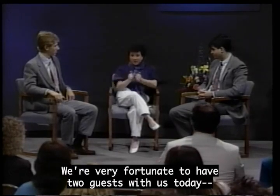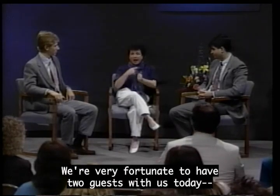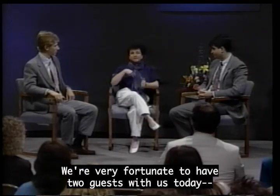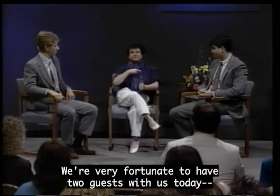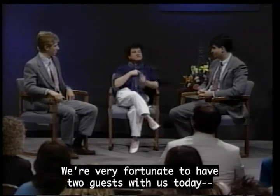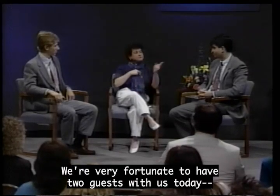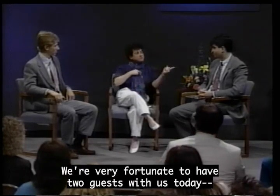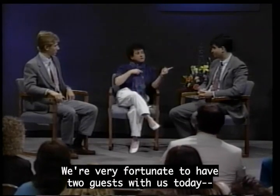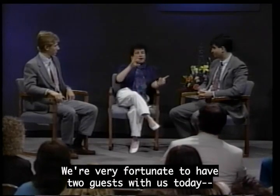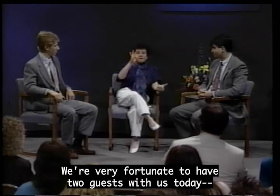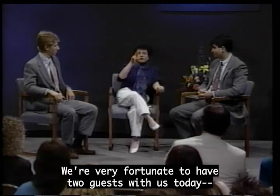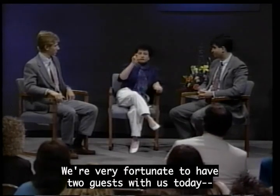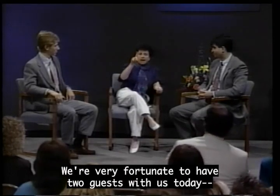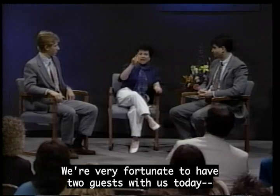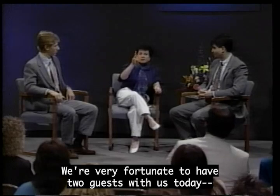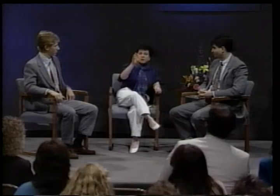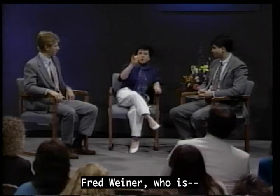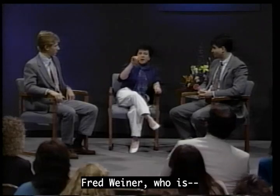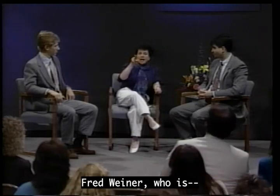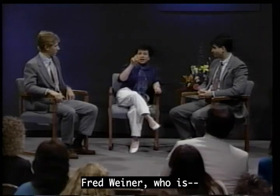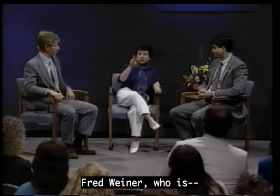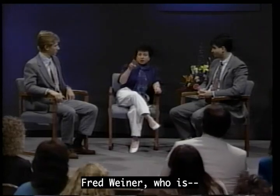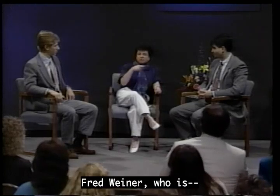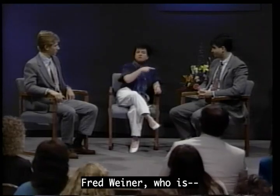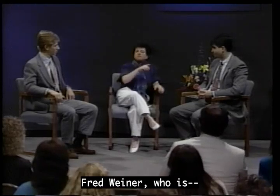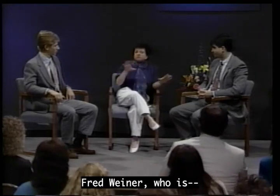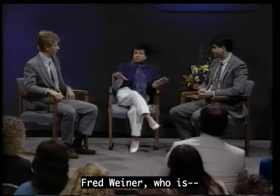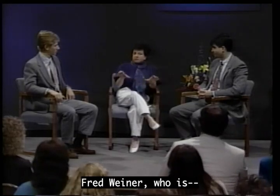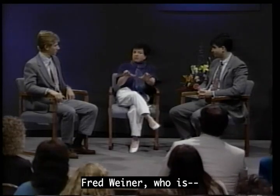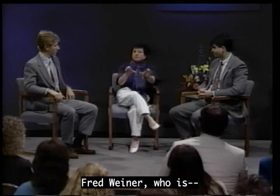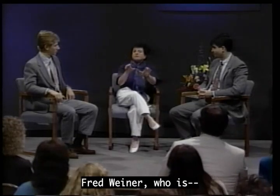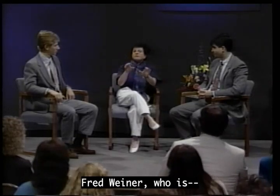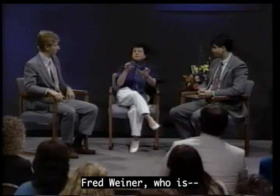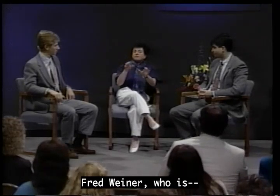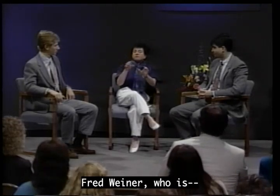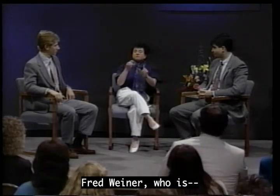guests with us today. Fred Weiner, who is